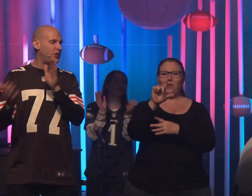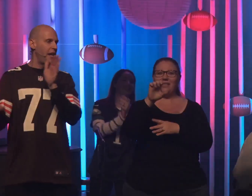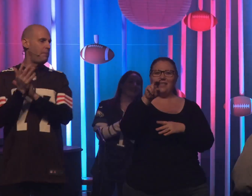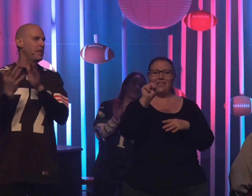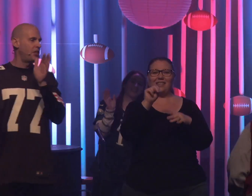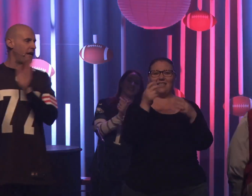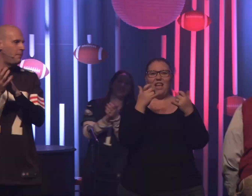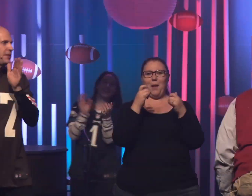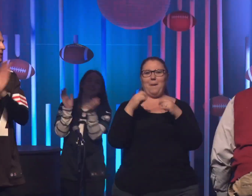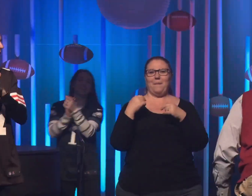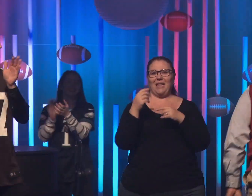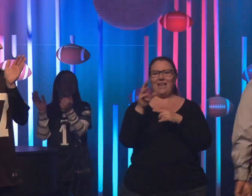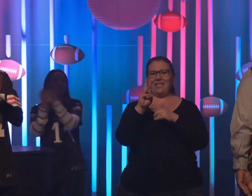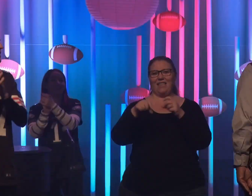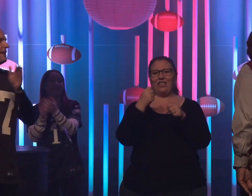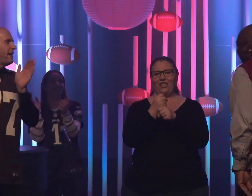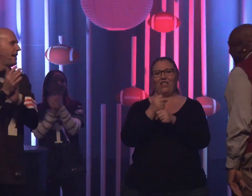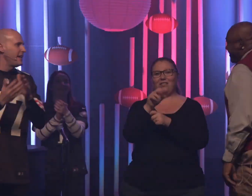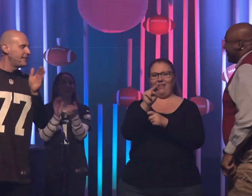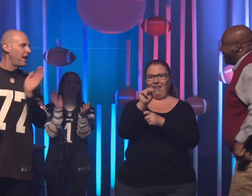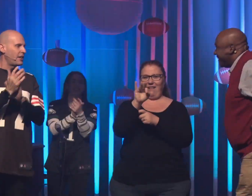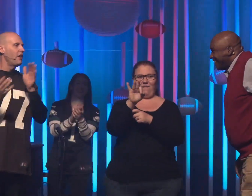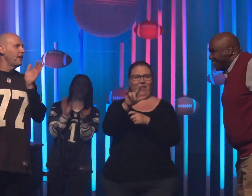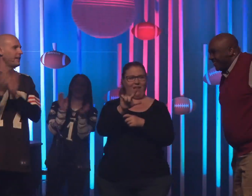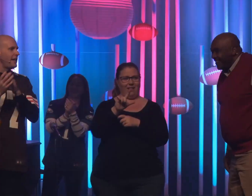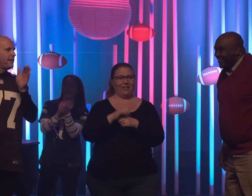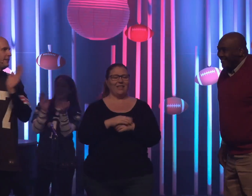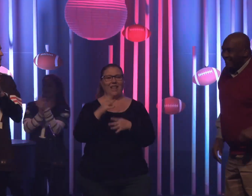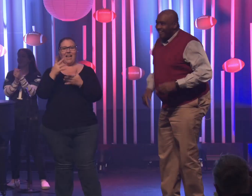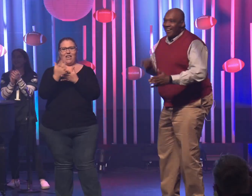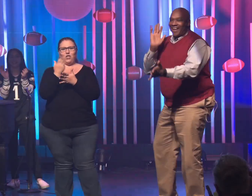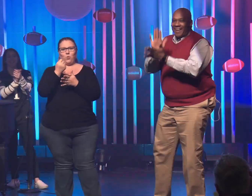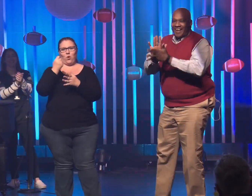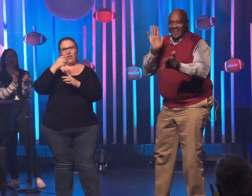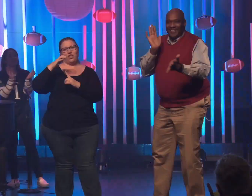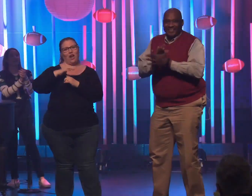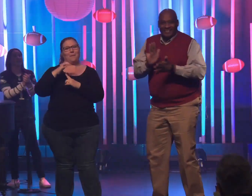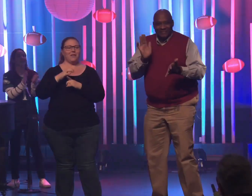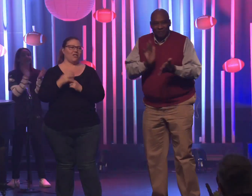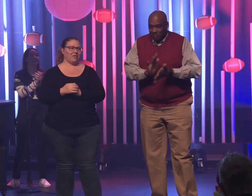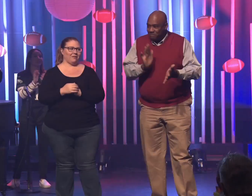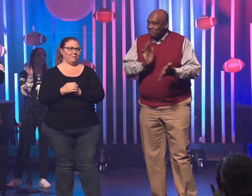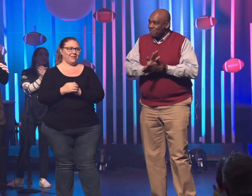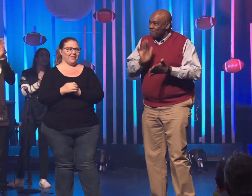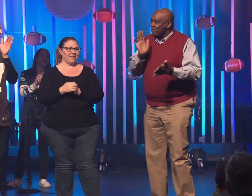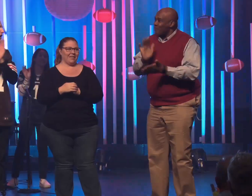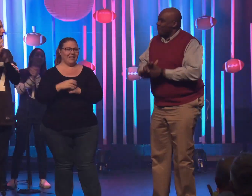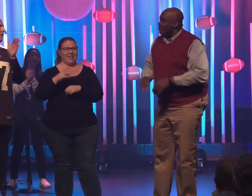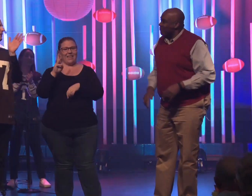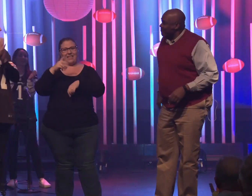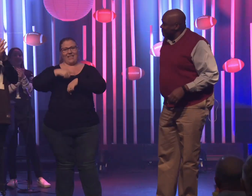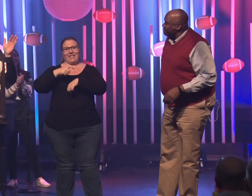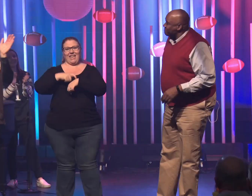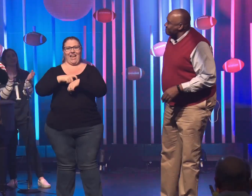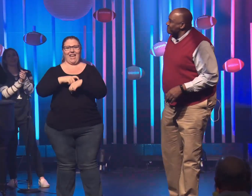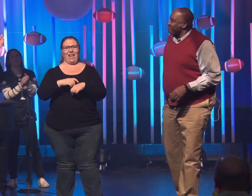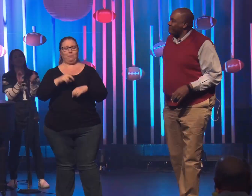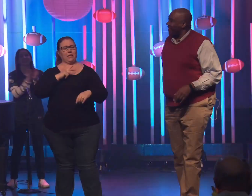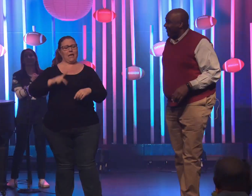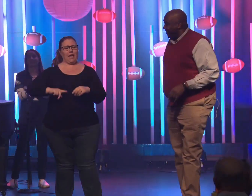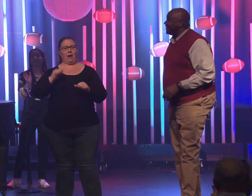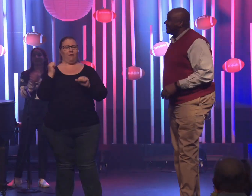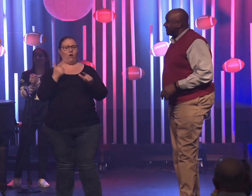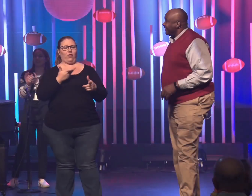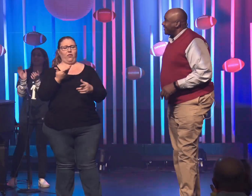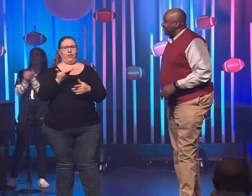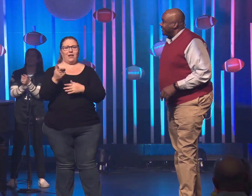85 championships, is currently the king of all things NFL, living in D.C.